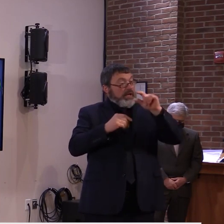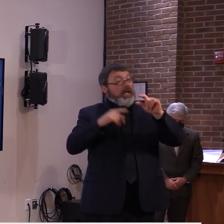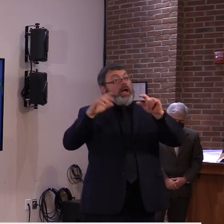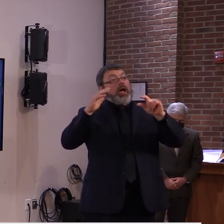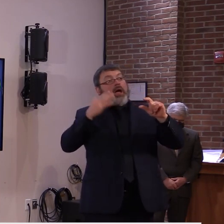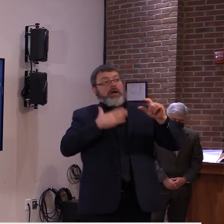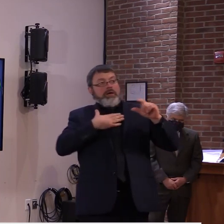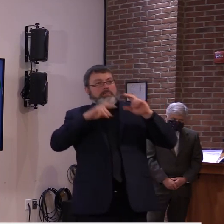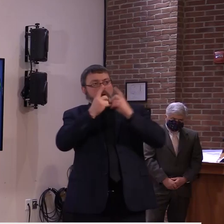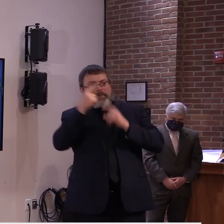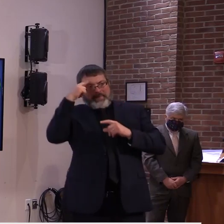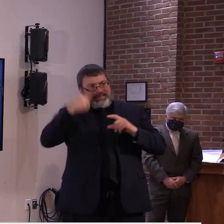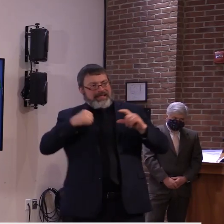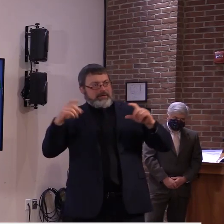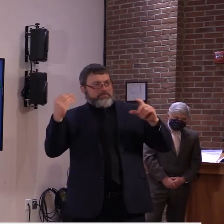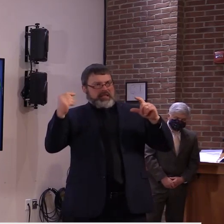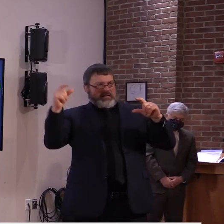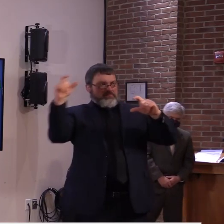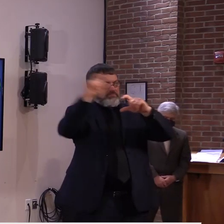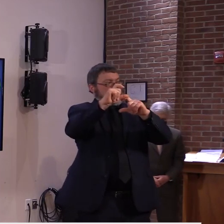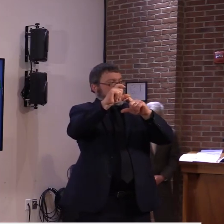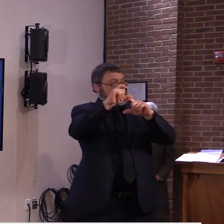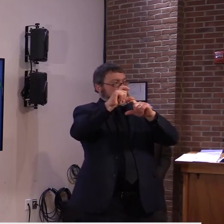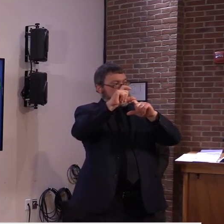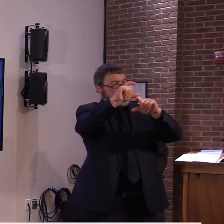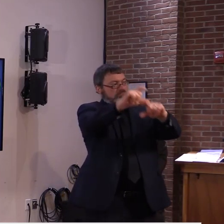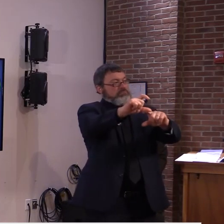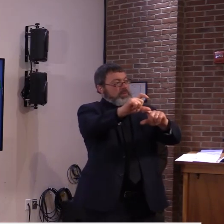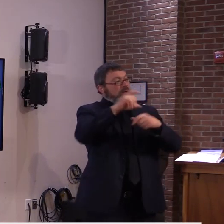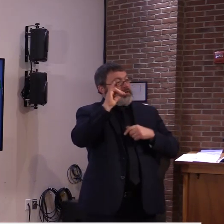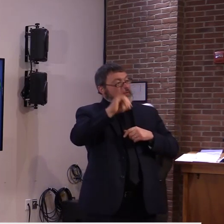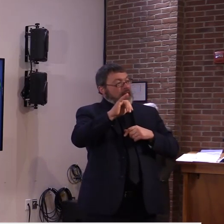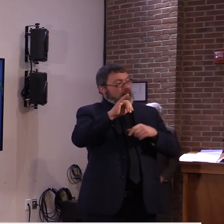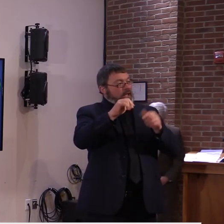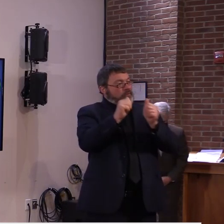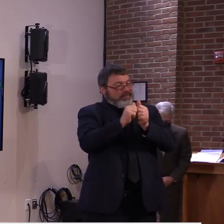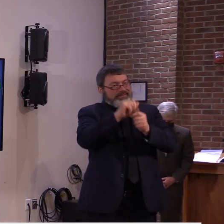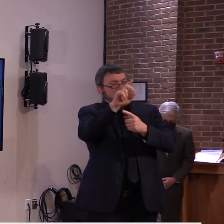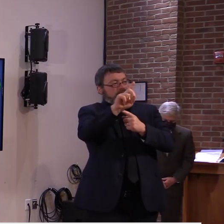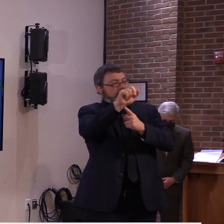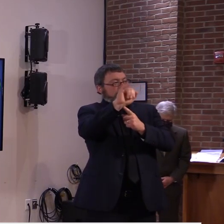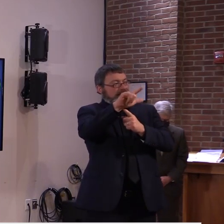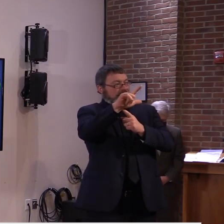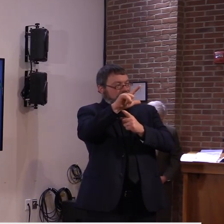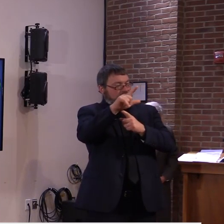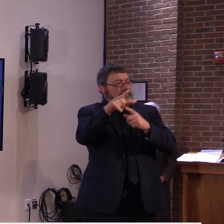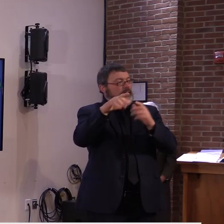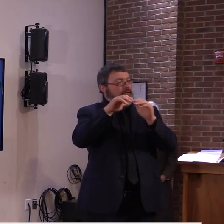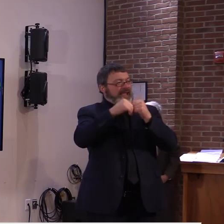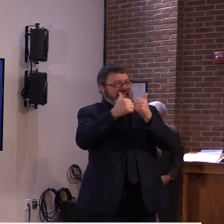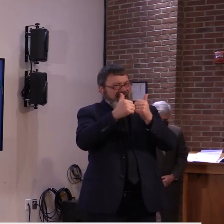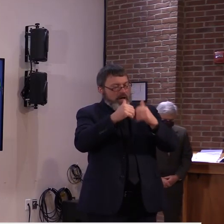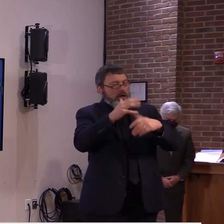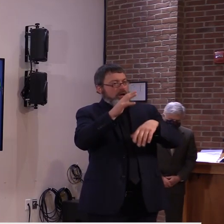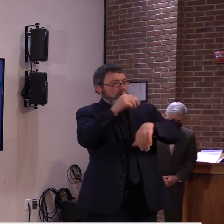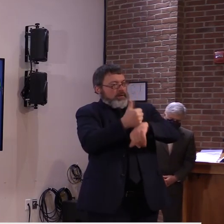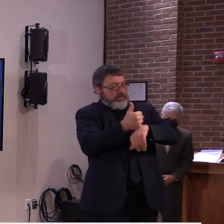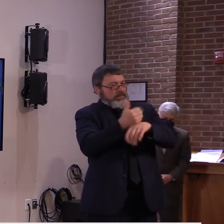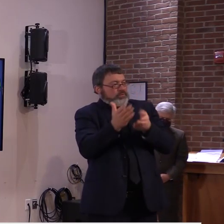that we were able to utilize, we were able to pair CRF funds with funding within our Department of Mental Health budget to